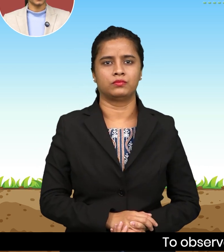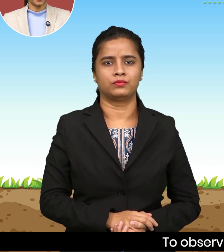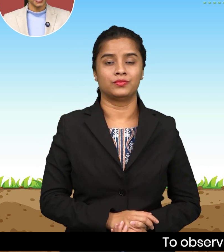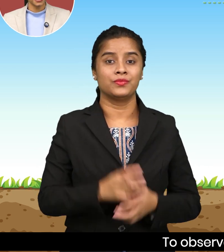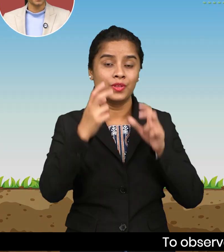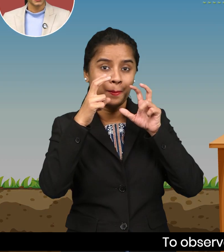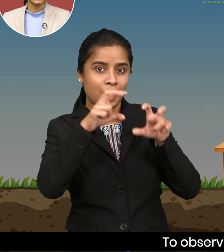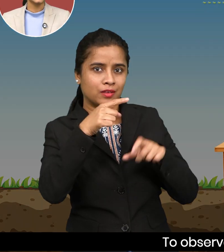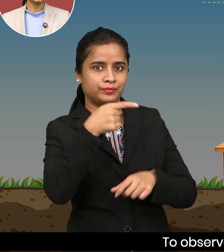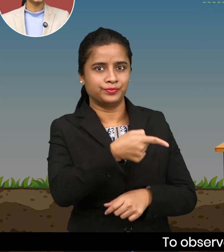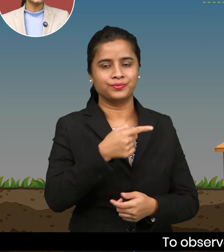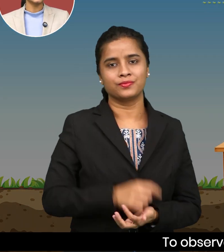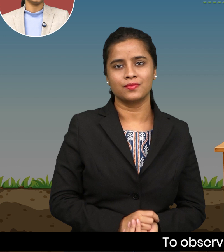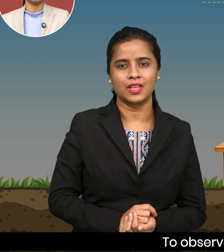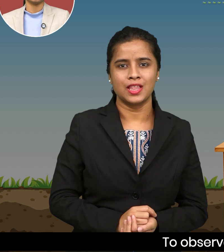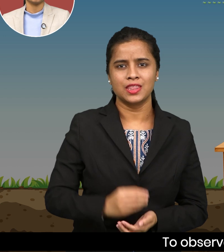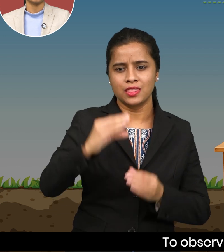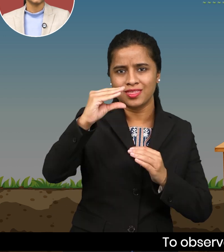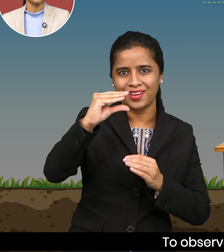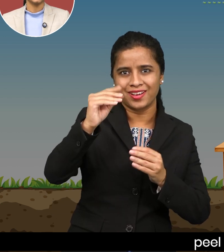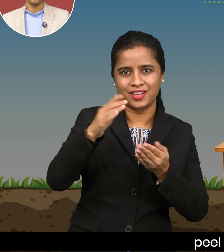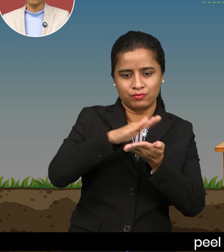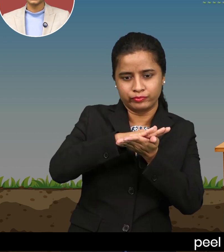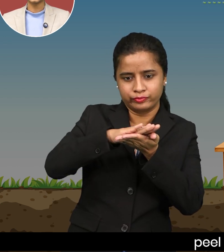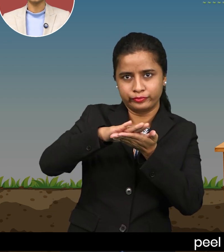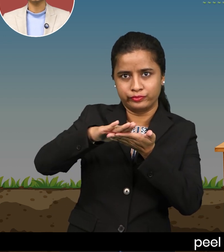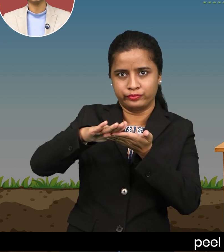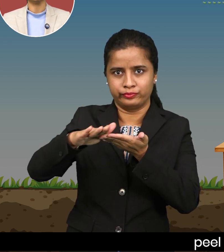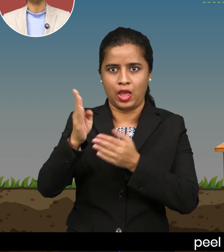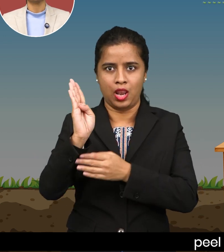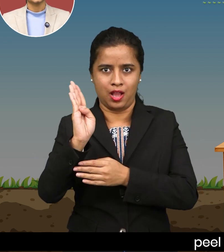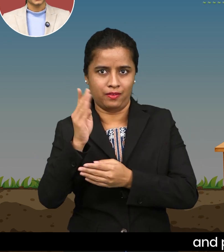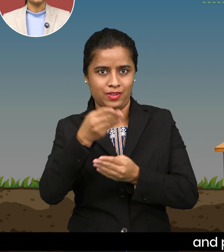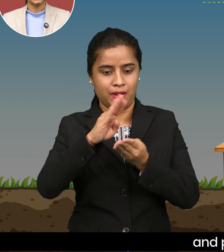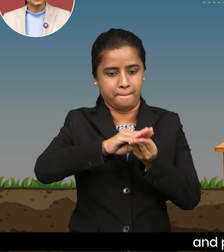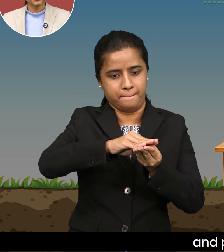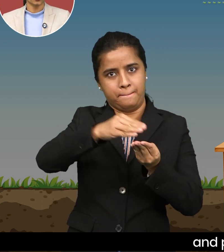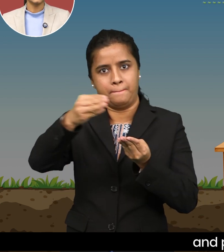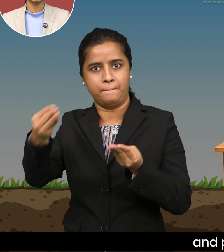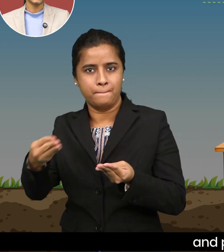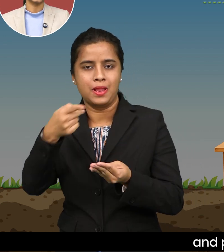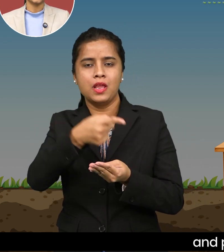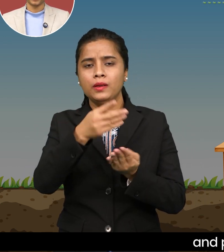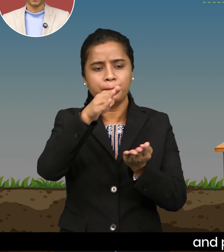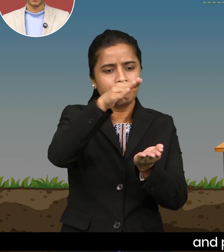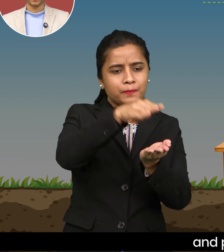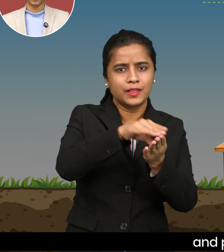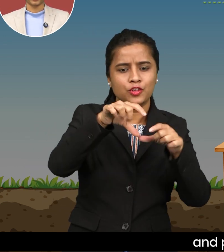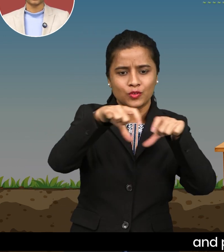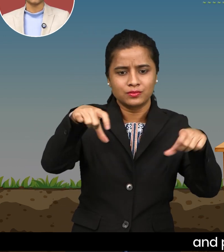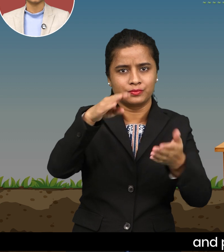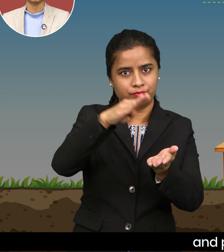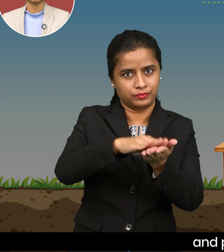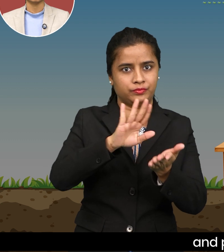To observe this, take a thick leaf, peel off its outer layer and place it on a slide.